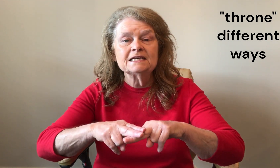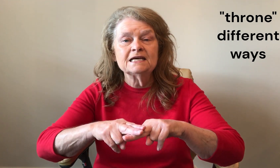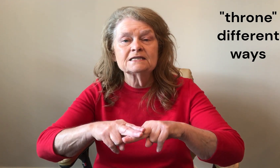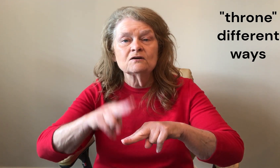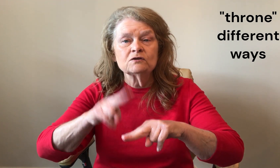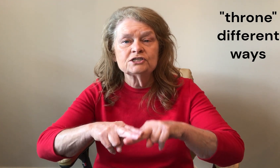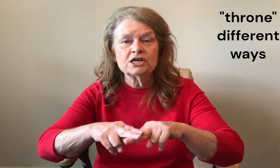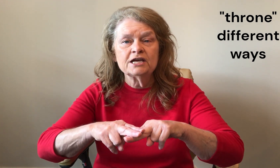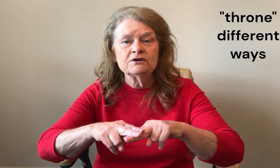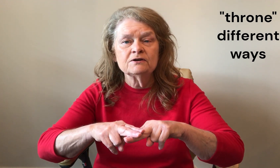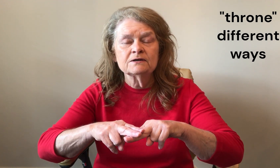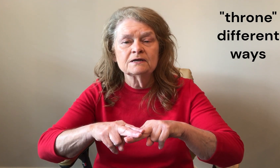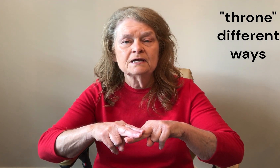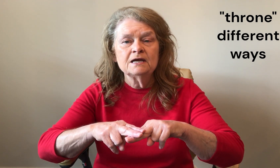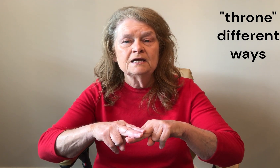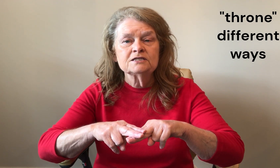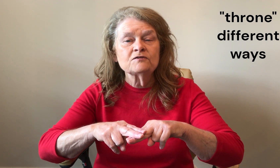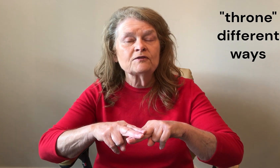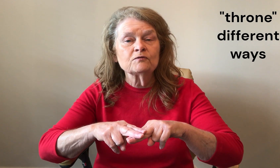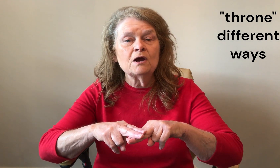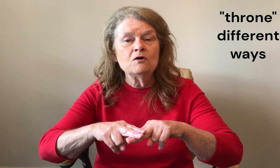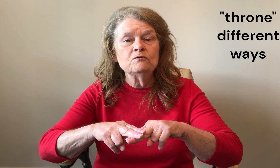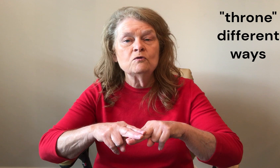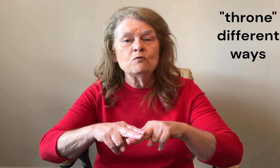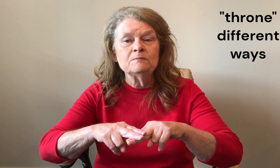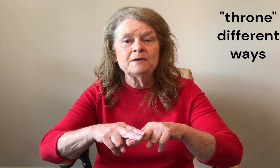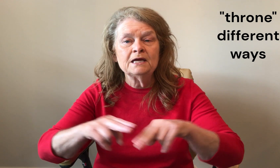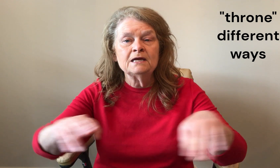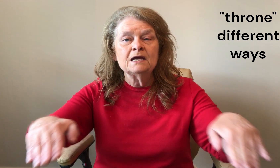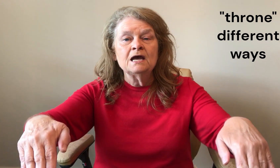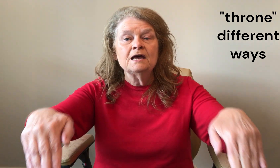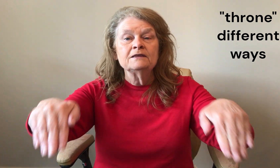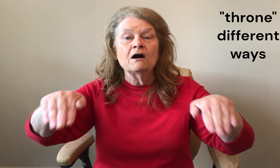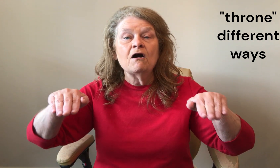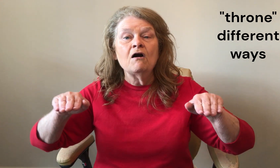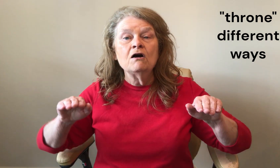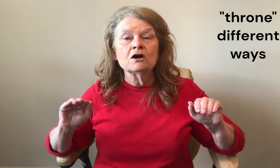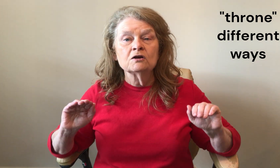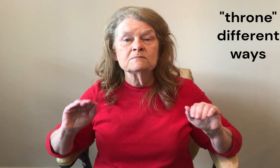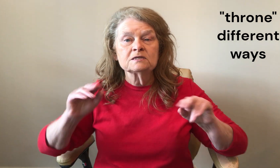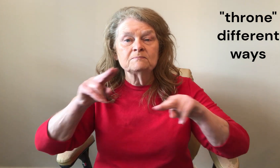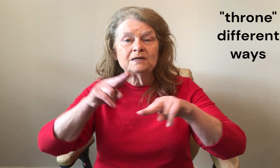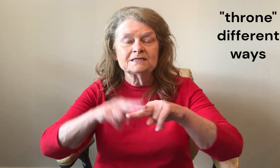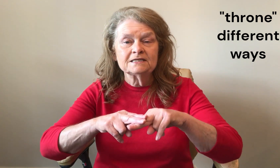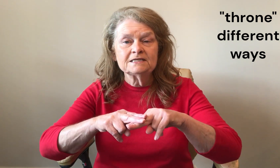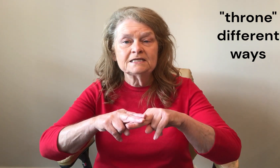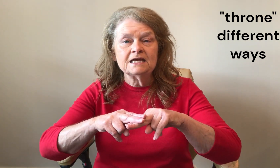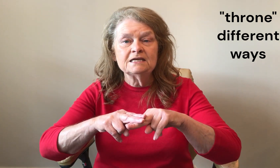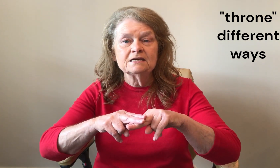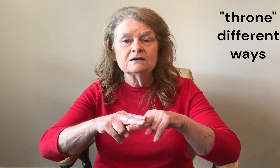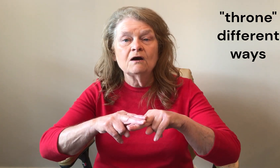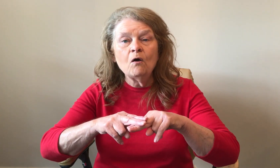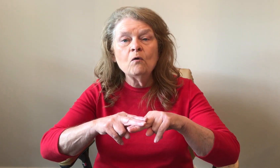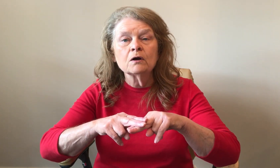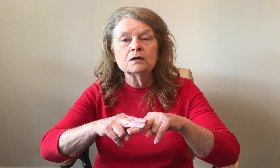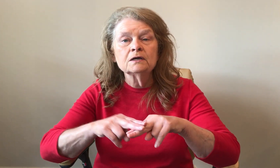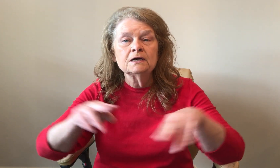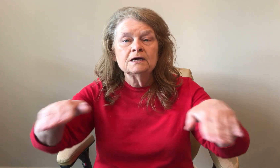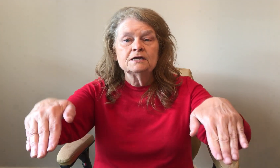Sit or chair. So the throne would be the arms plus the seat, or